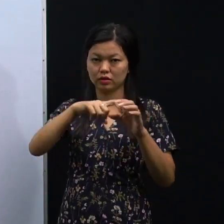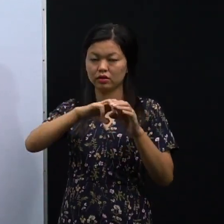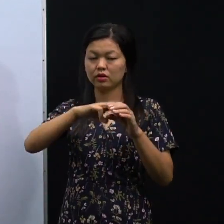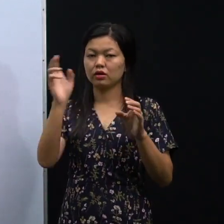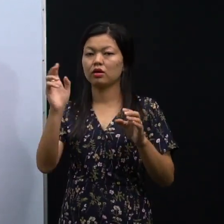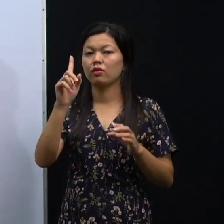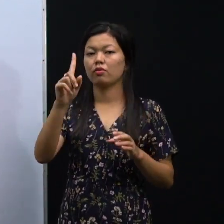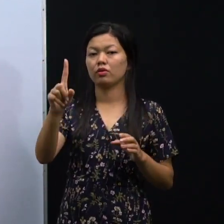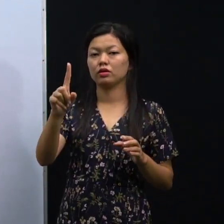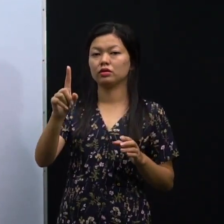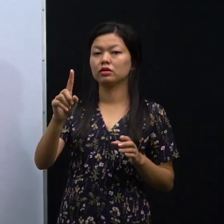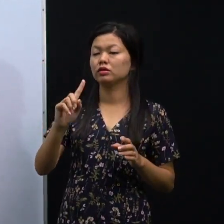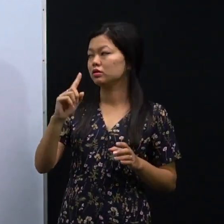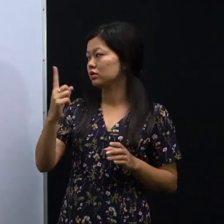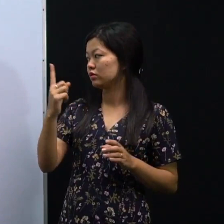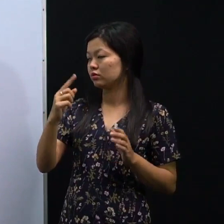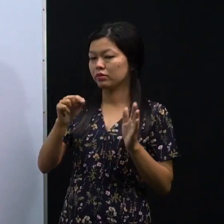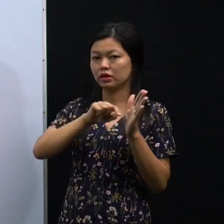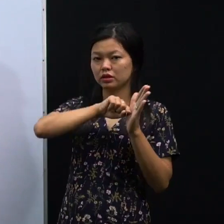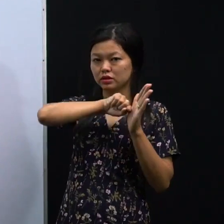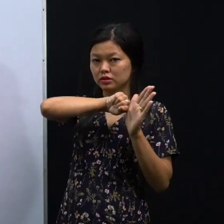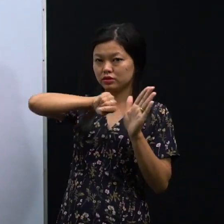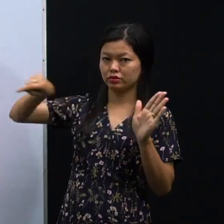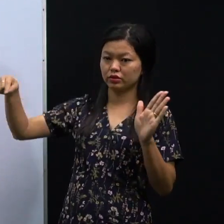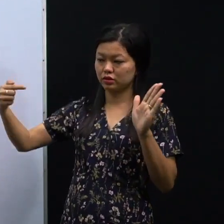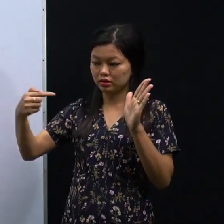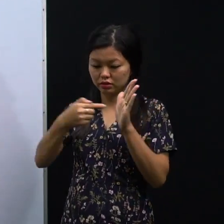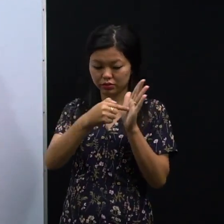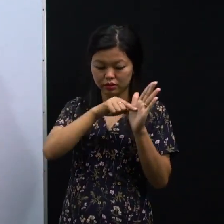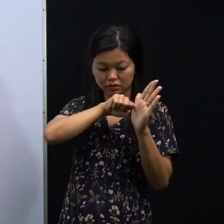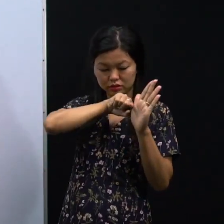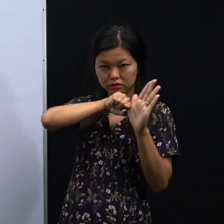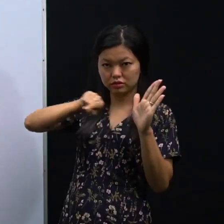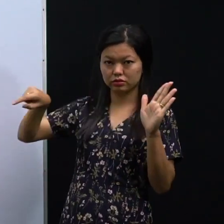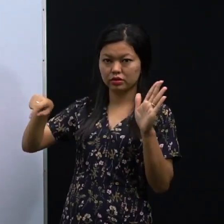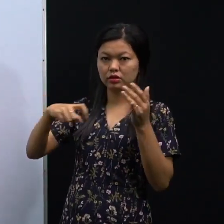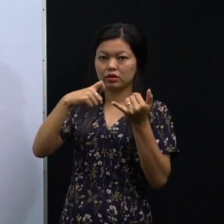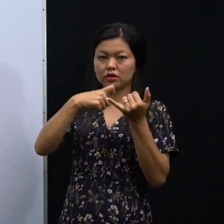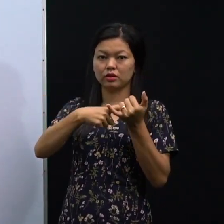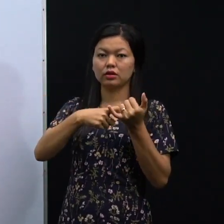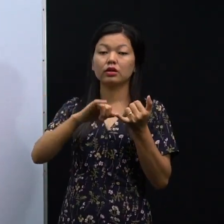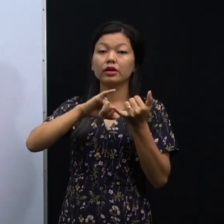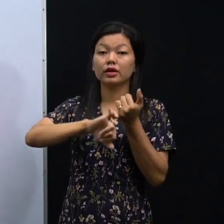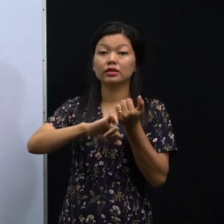in 180 degree. They went back straight. That means from here, students,